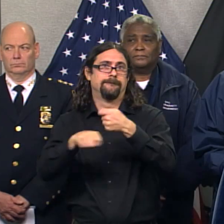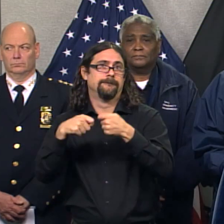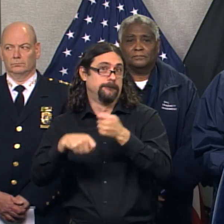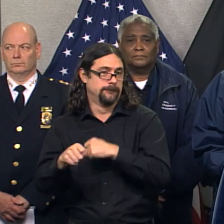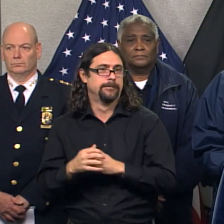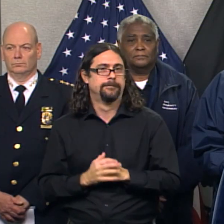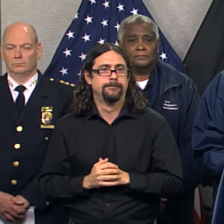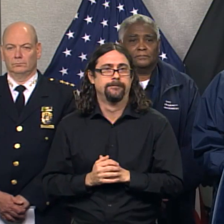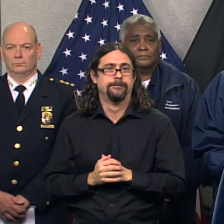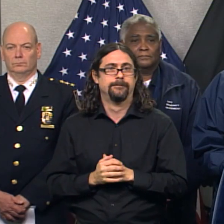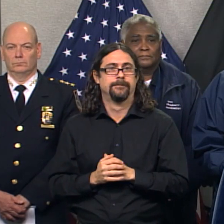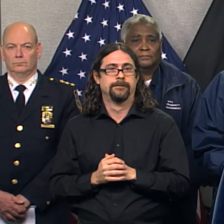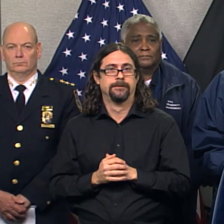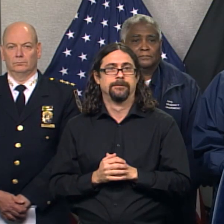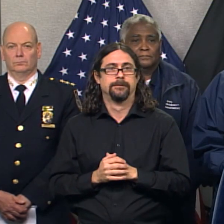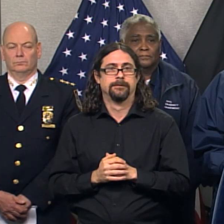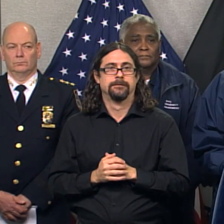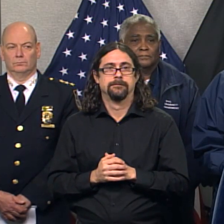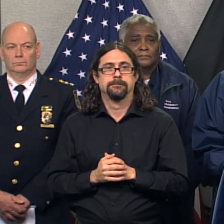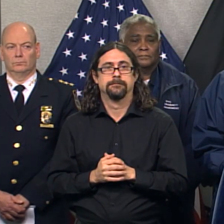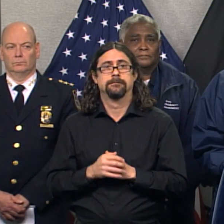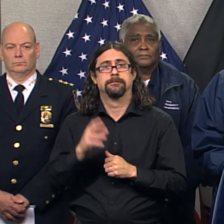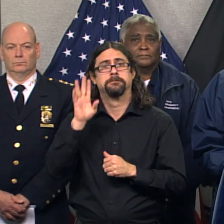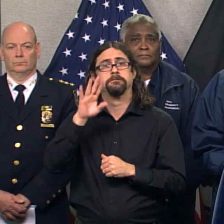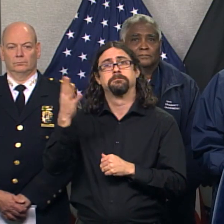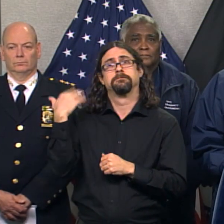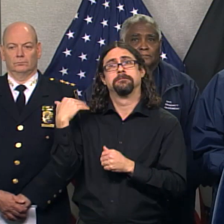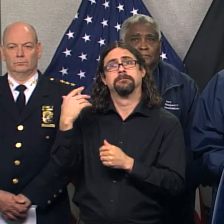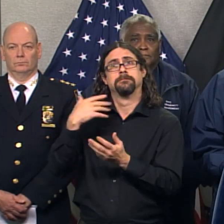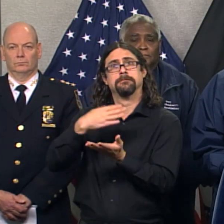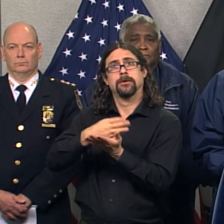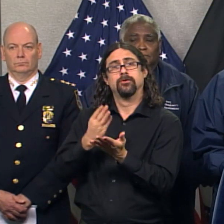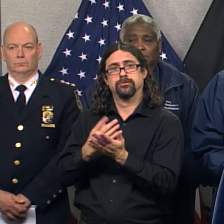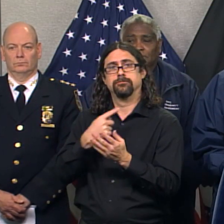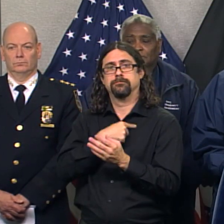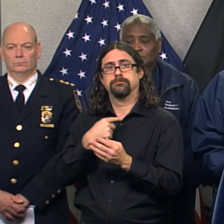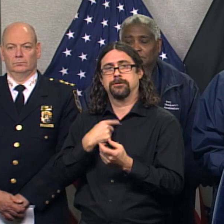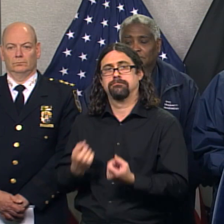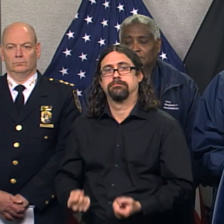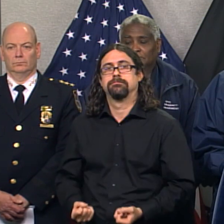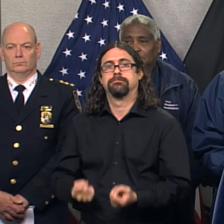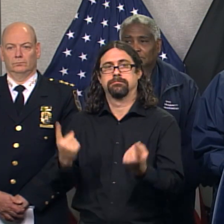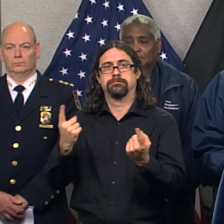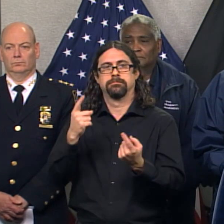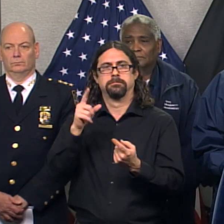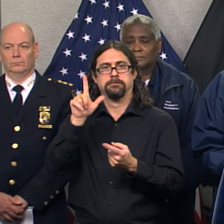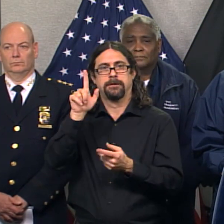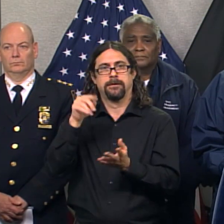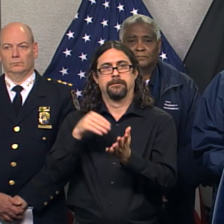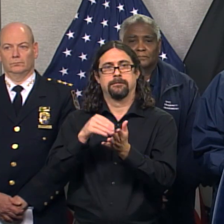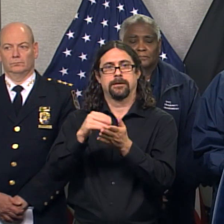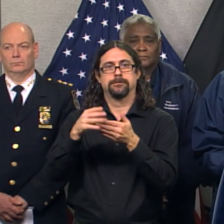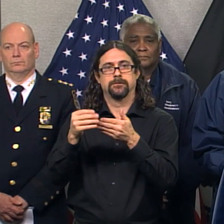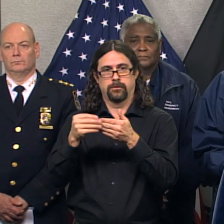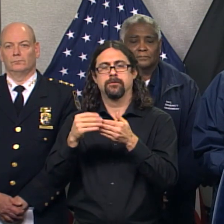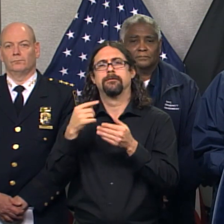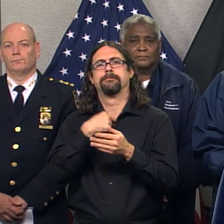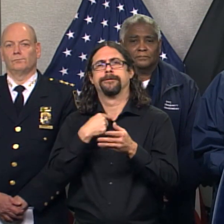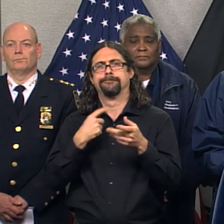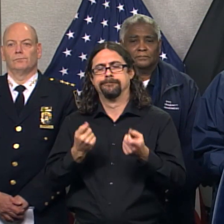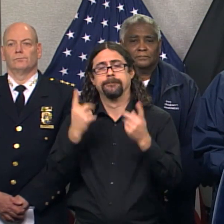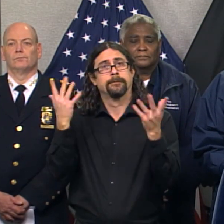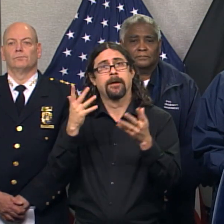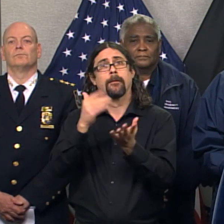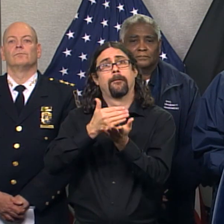vehicles to allow us to get better at some of the smaller residential streets in the outer boroughs. Those vehicles are out in force